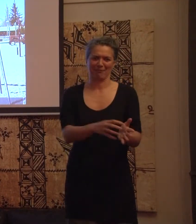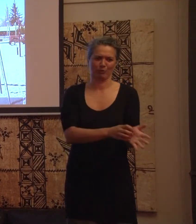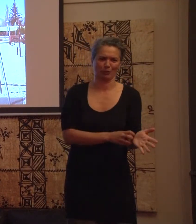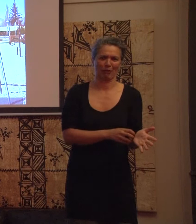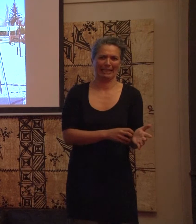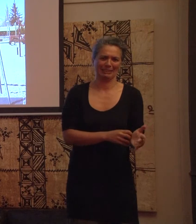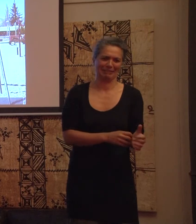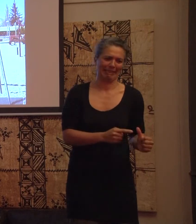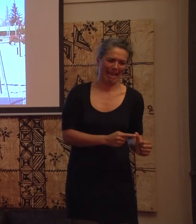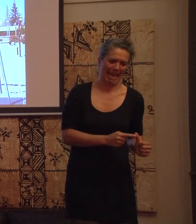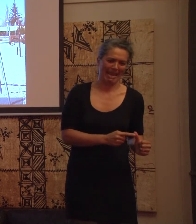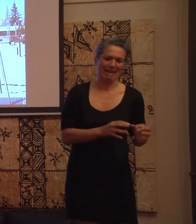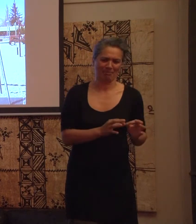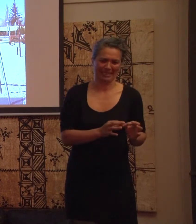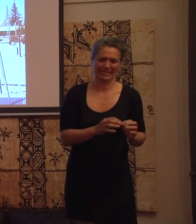language.